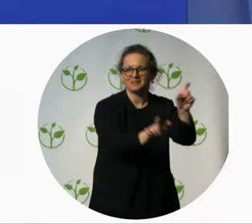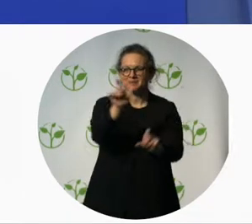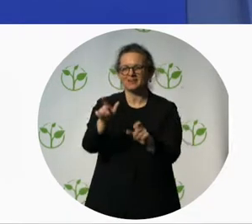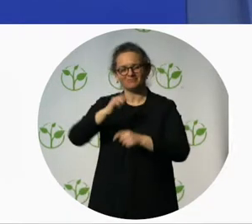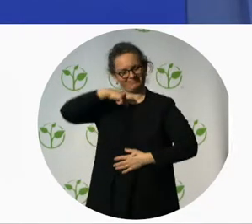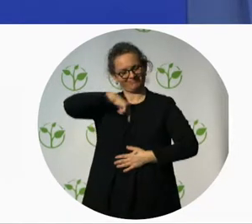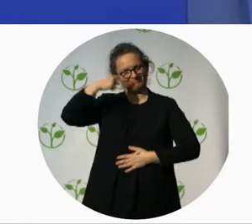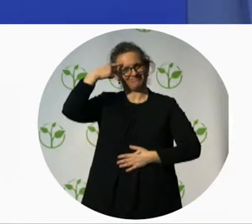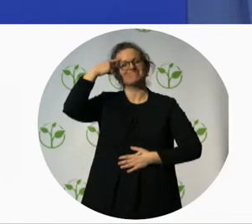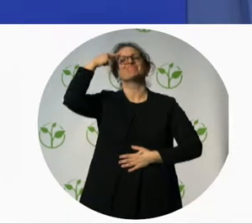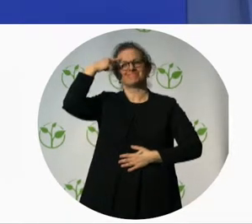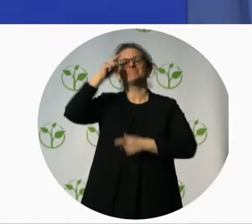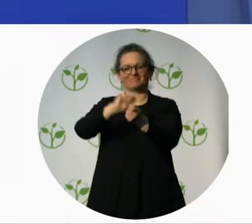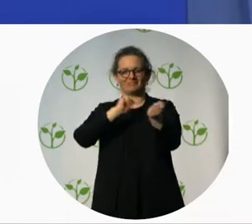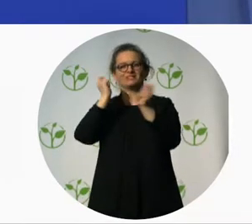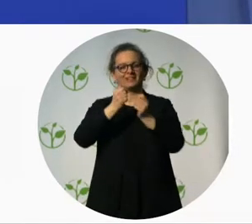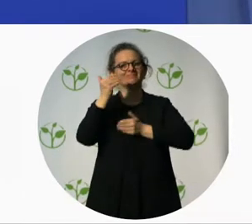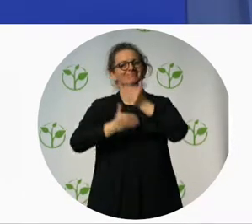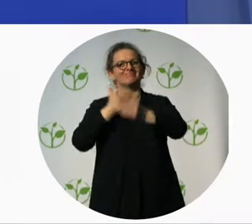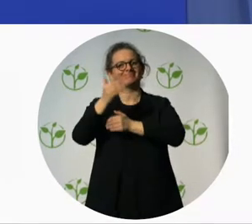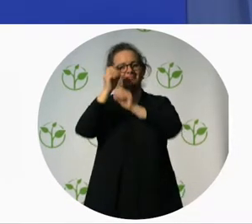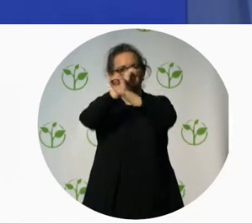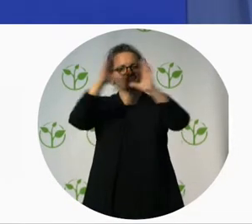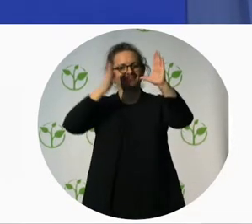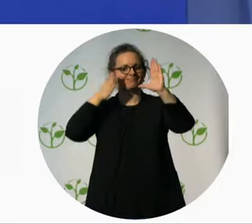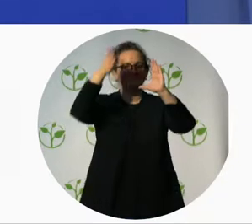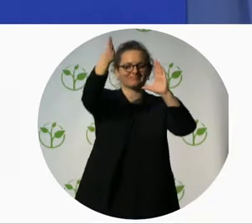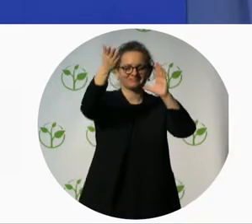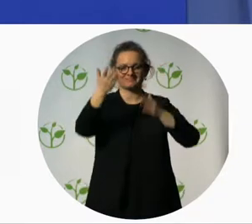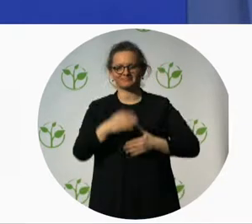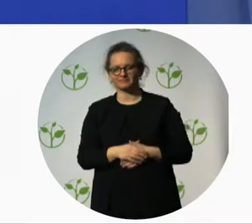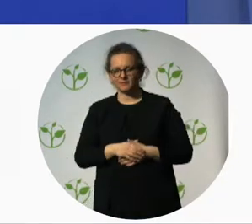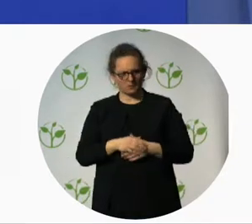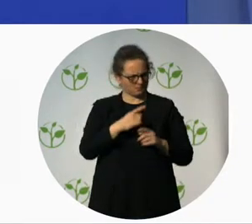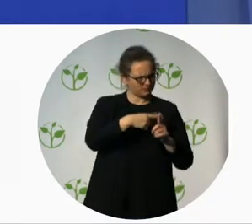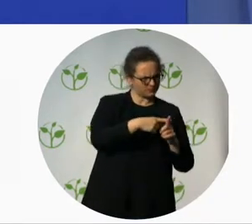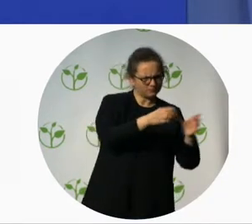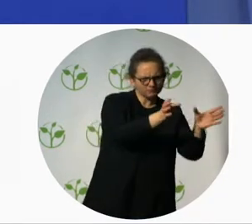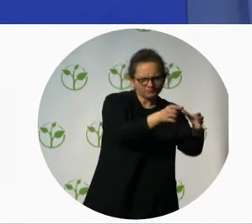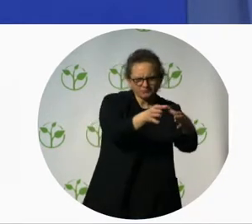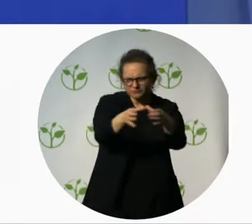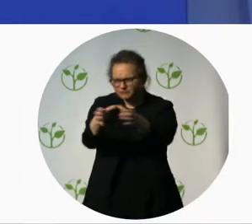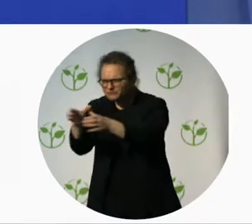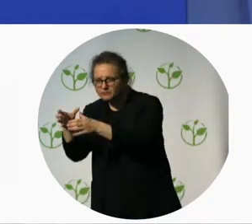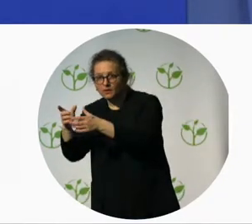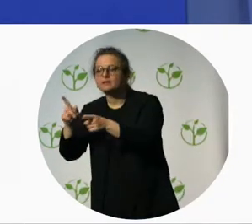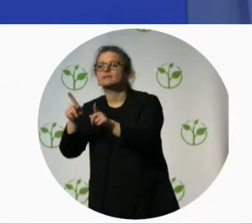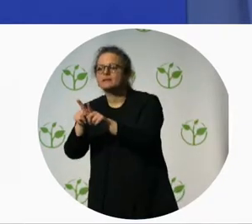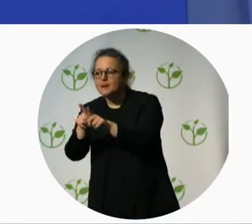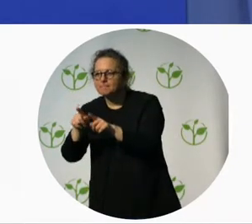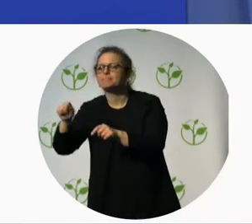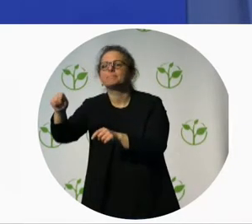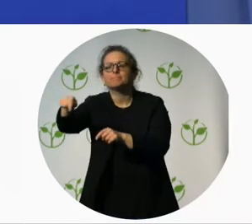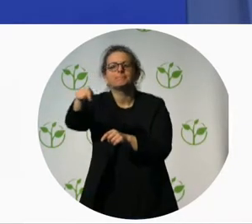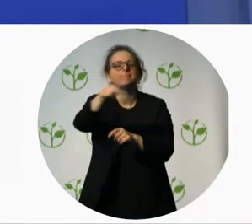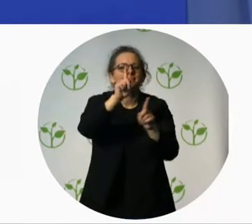ourselves, our communities, our societies. And we should begin by that change because we